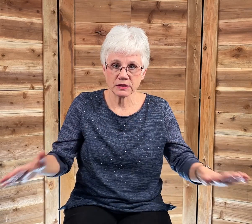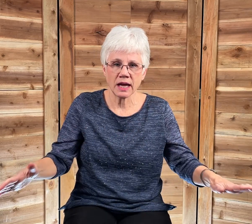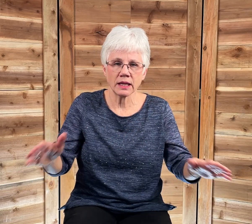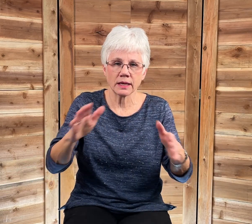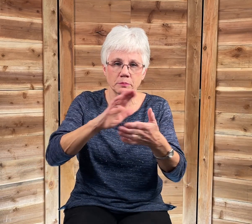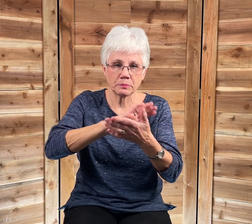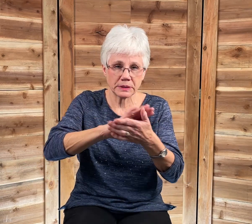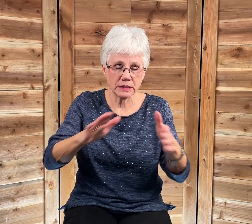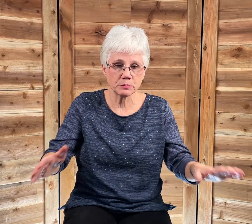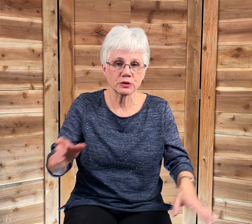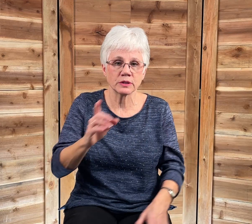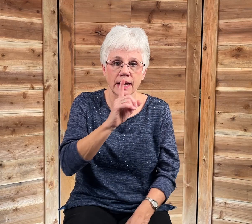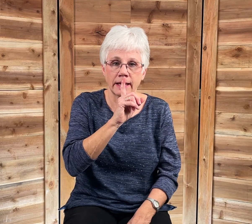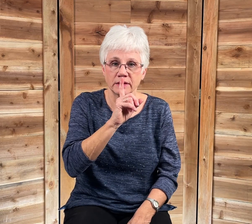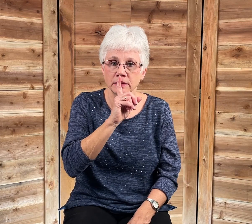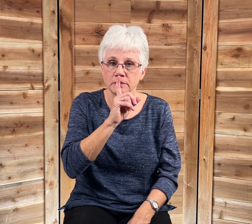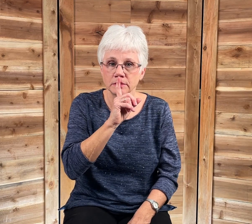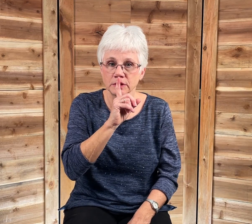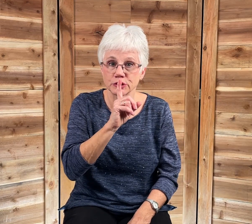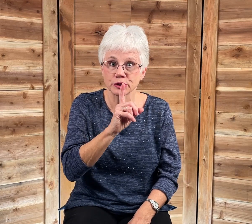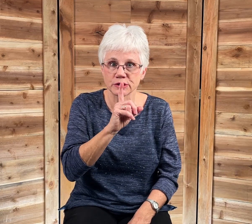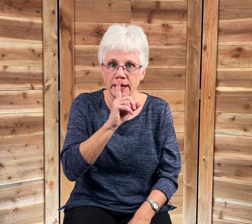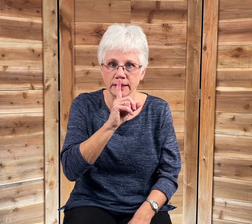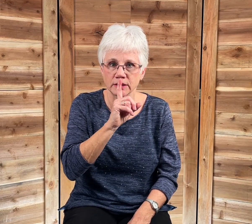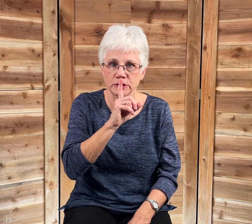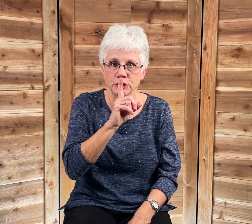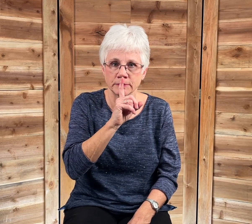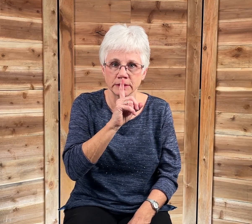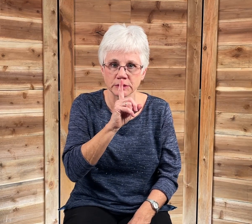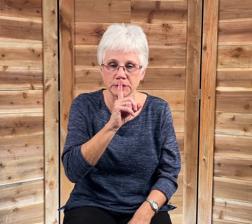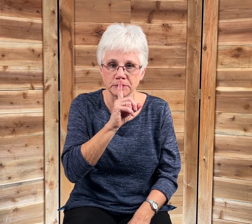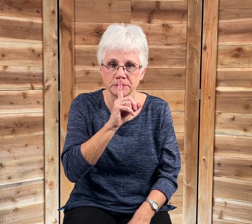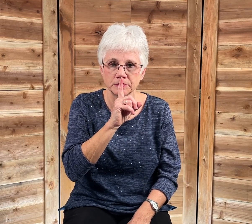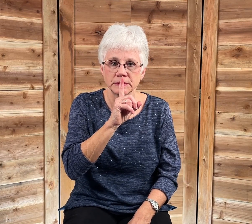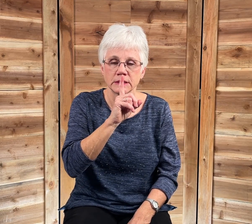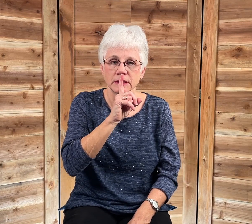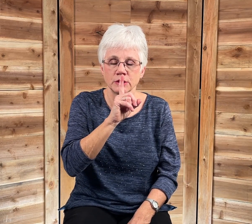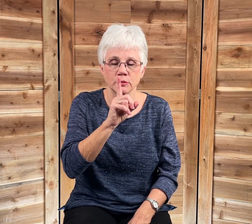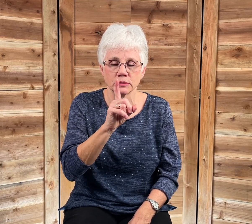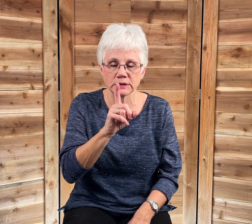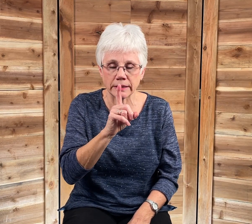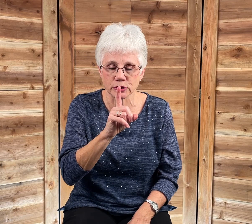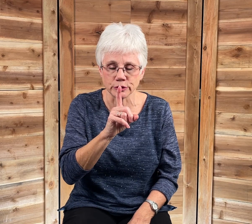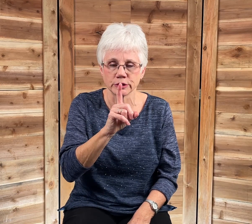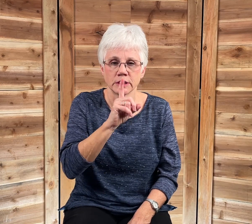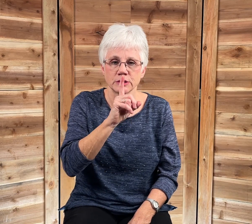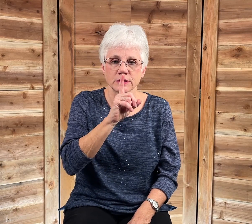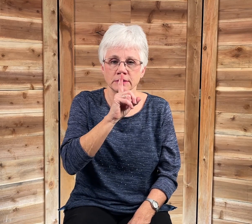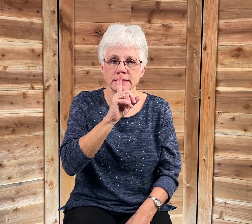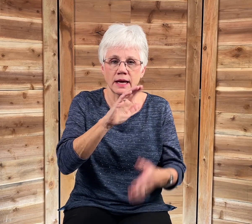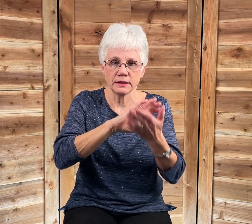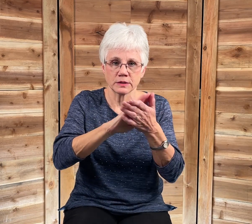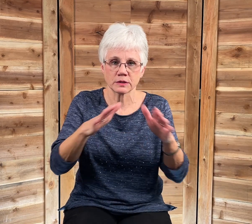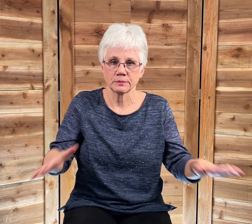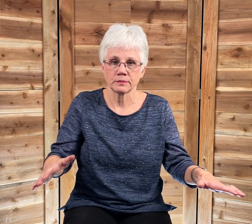silence. That's kind of like peace, but you're going to add the shush sign like your teacher might do at school. And you don't say the shush. Just